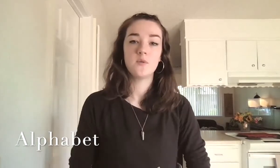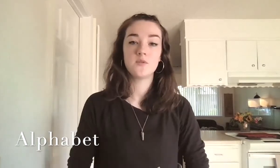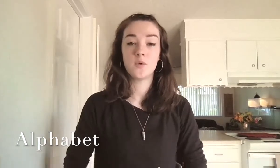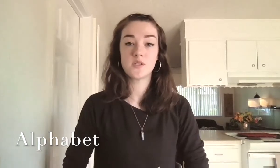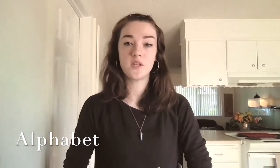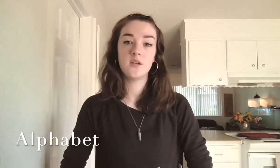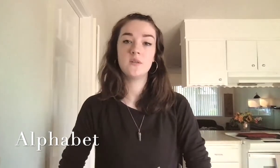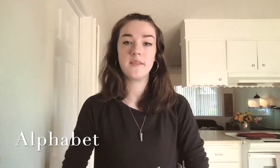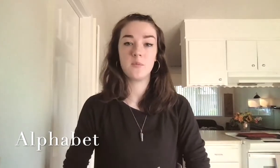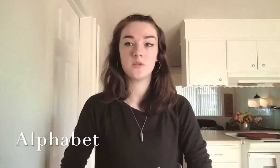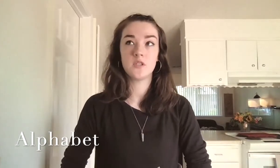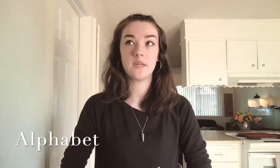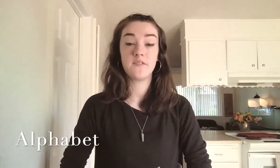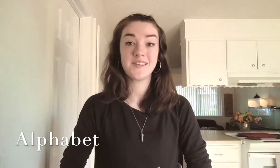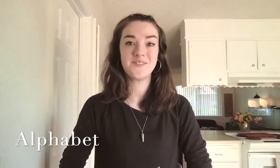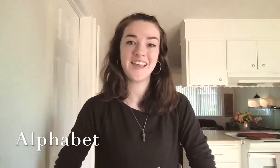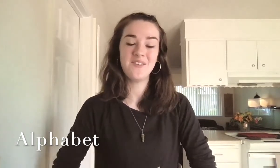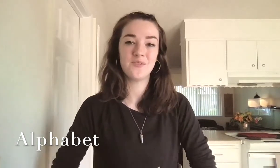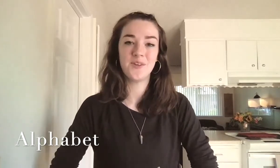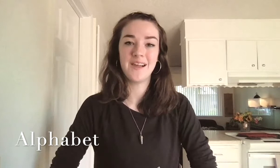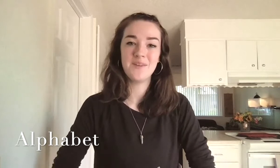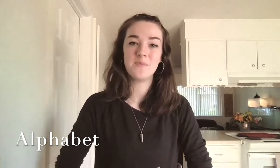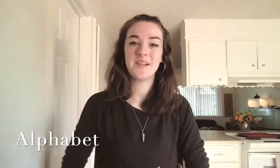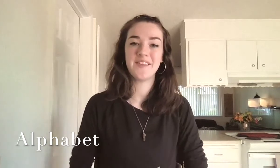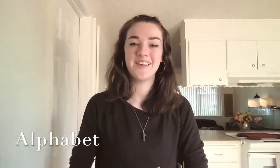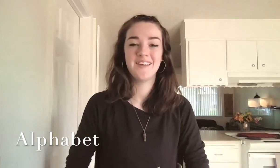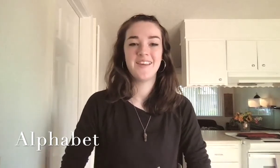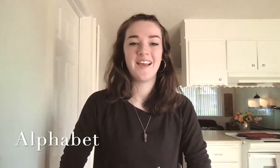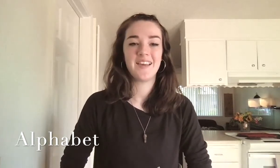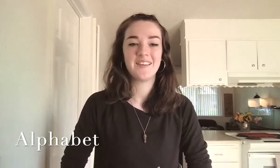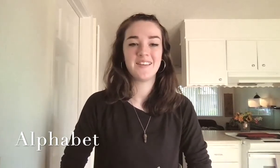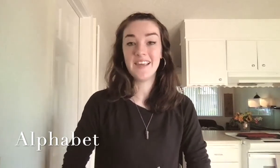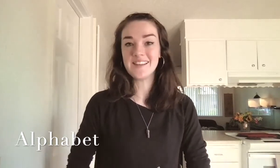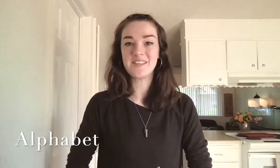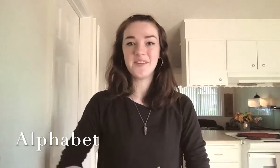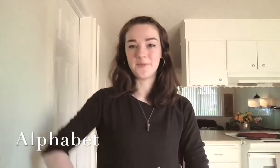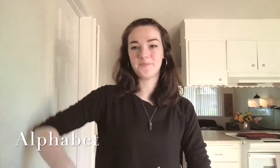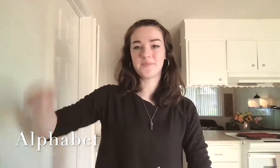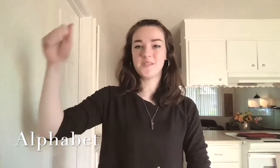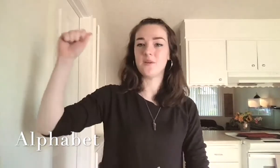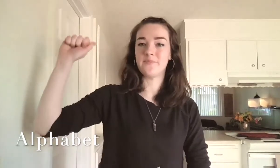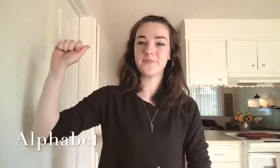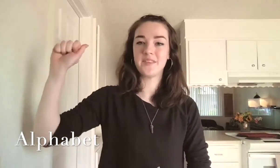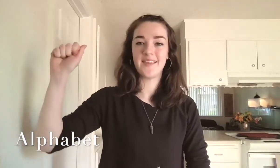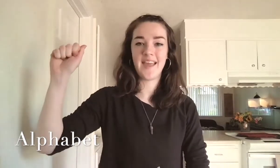do it one slow and then we'll do it faster again for all you lightning people out there. And yeah, let's give it a go. So,